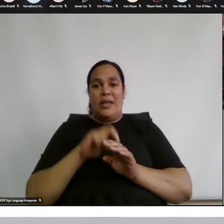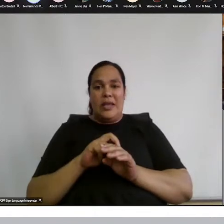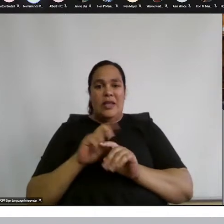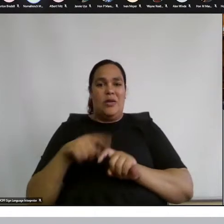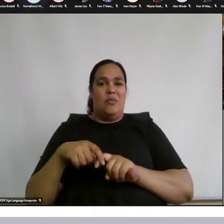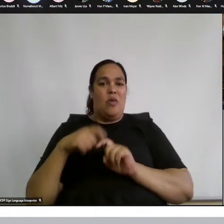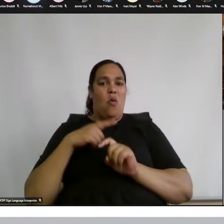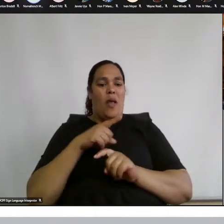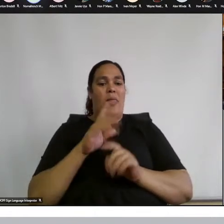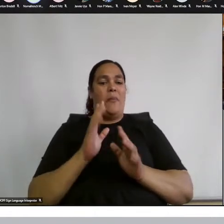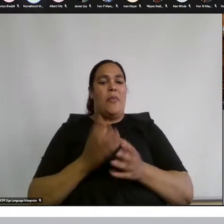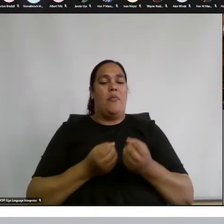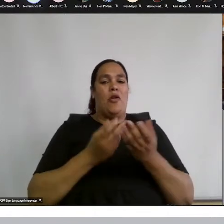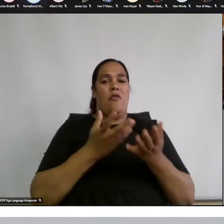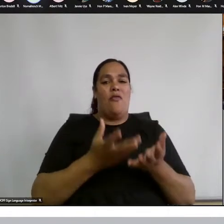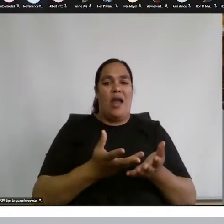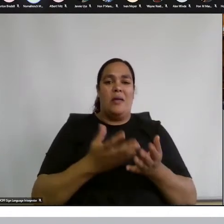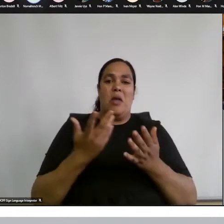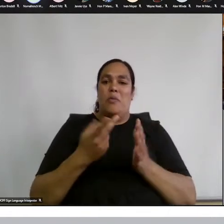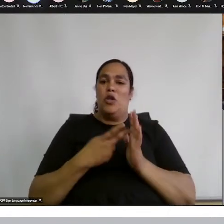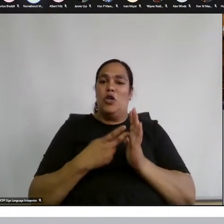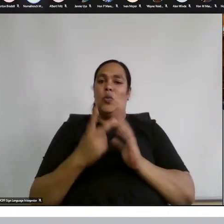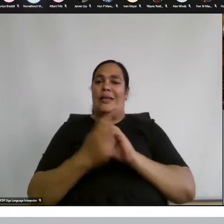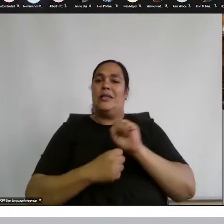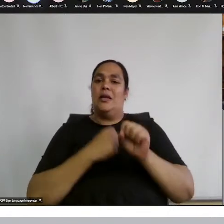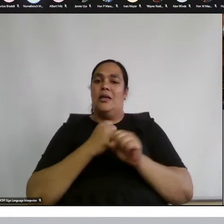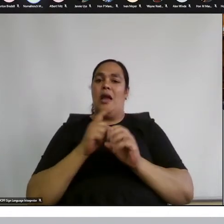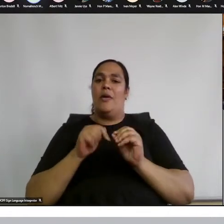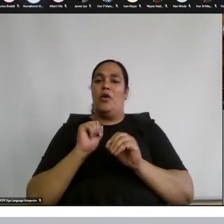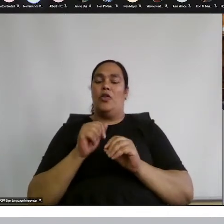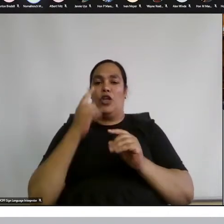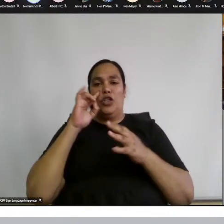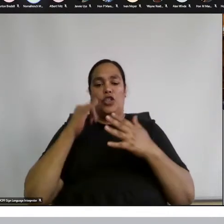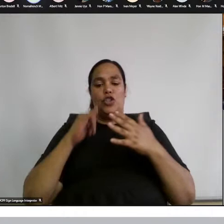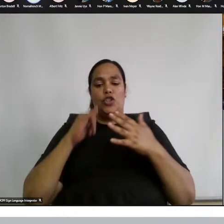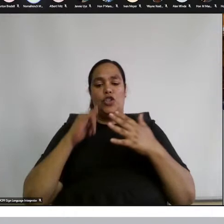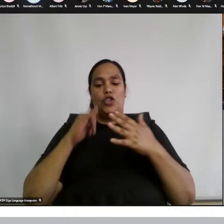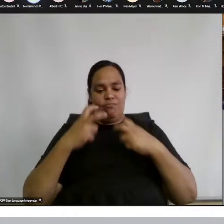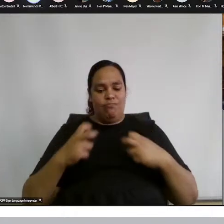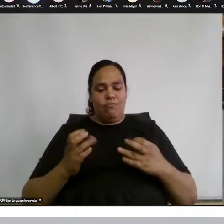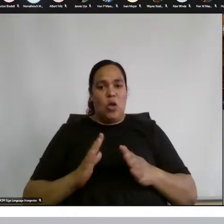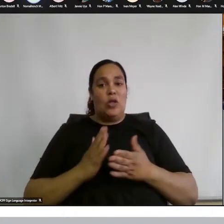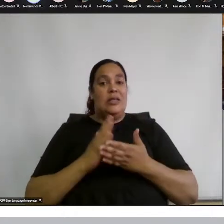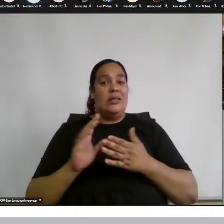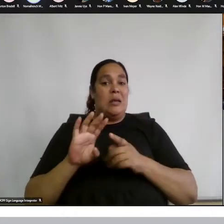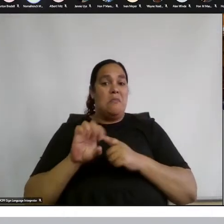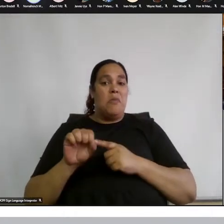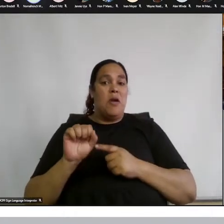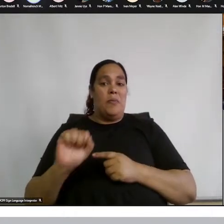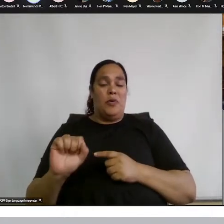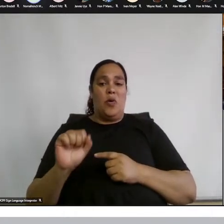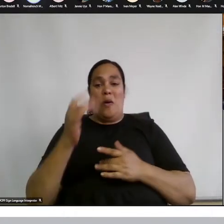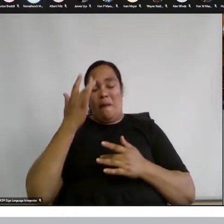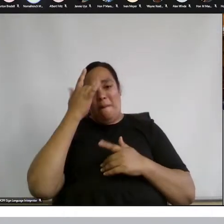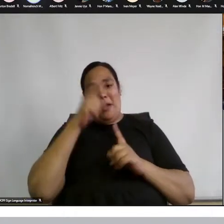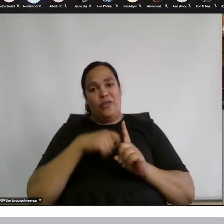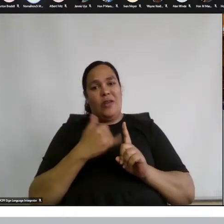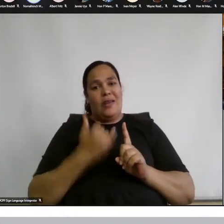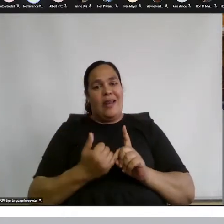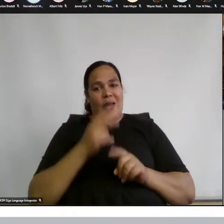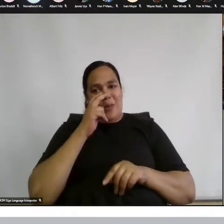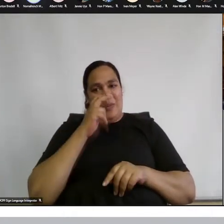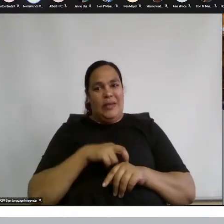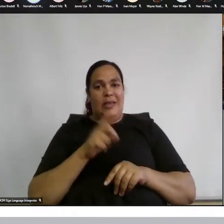so that they could be only provided maybe twice a year in terms of their checkups. And some of them will find that their clinicians now have to